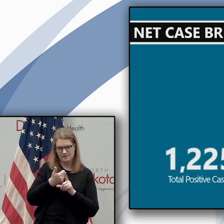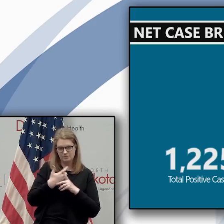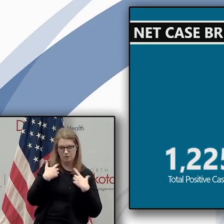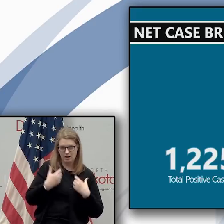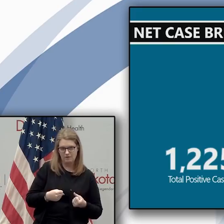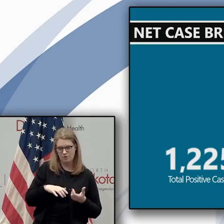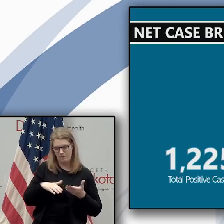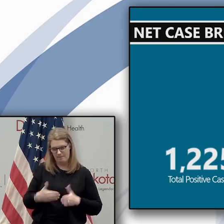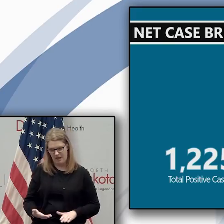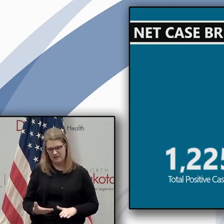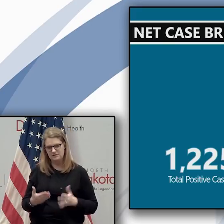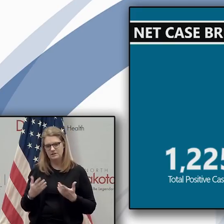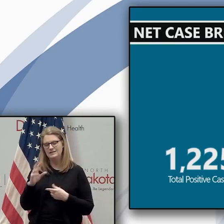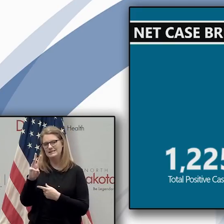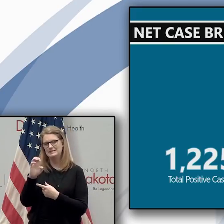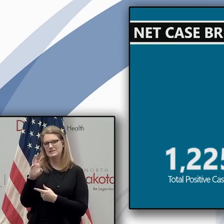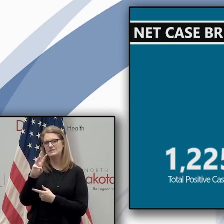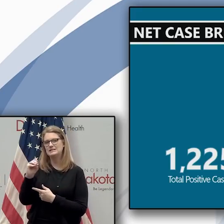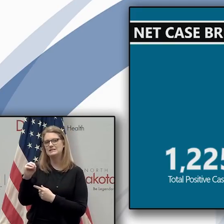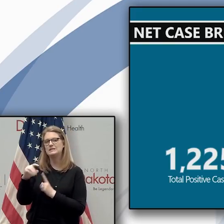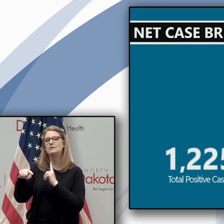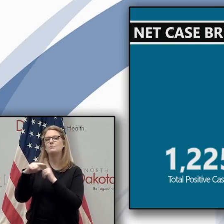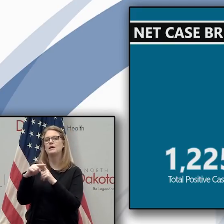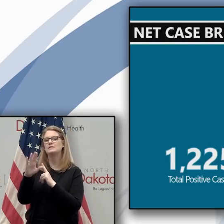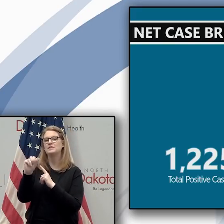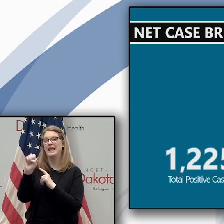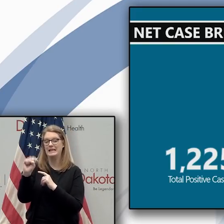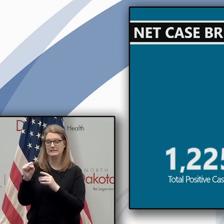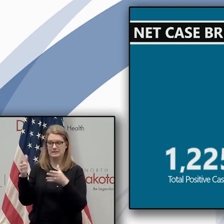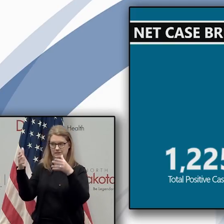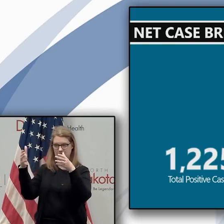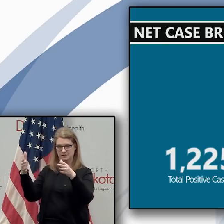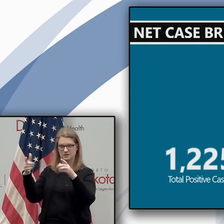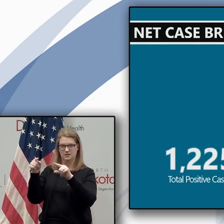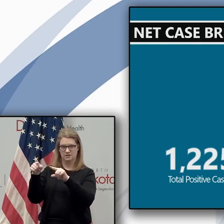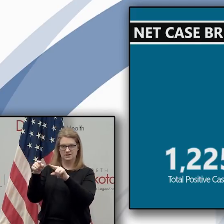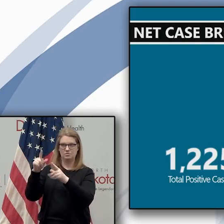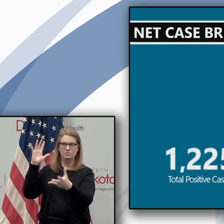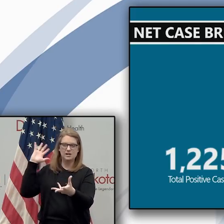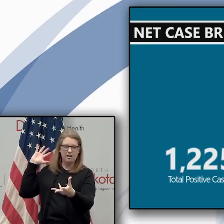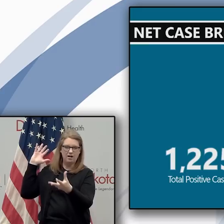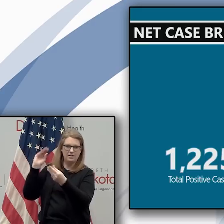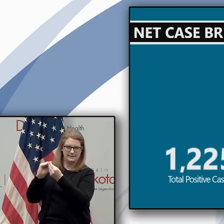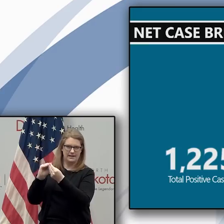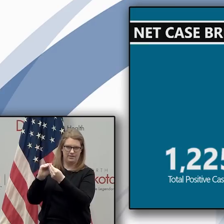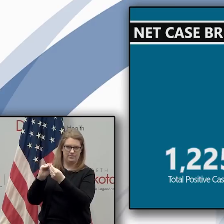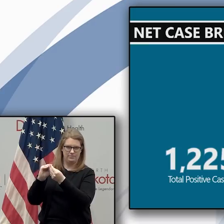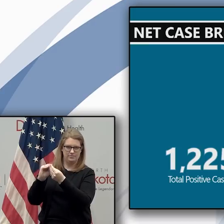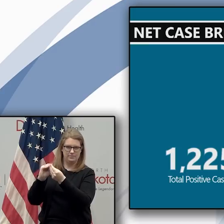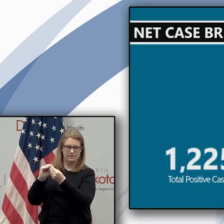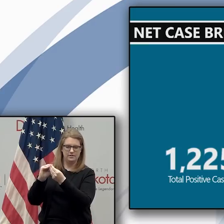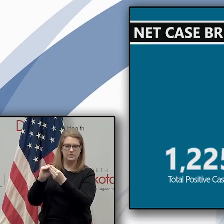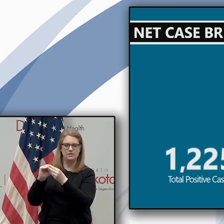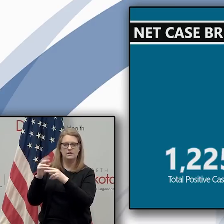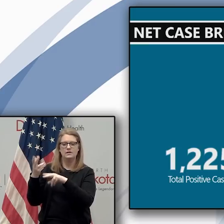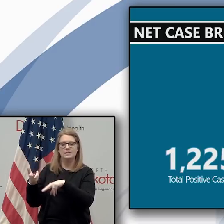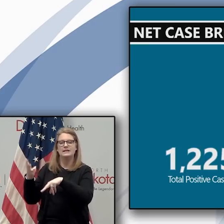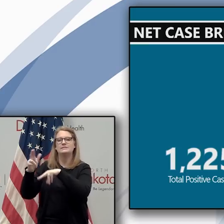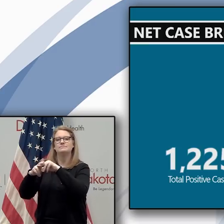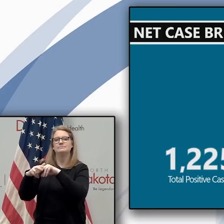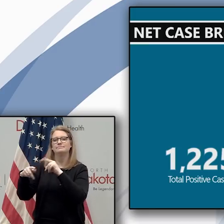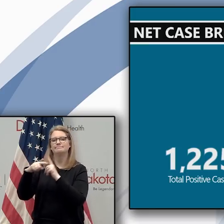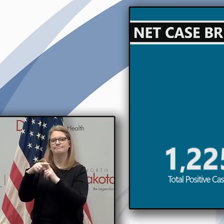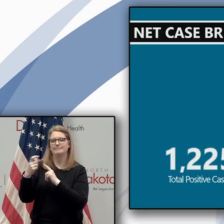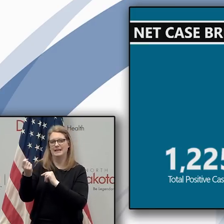we end up with 660 confirmed cases. This number is, again, higher. It's a net increase of 11 over